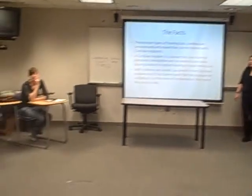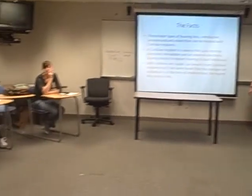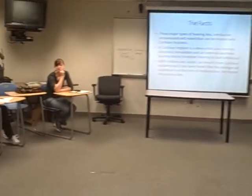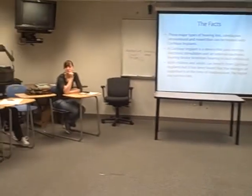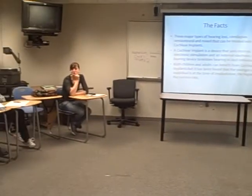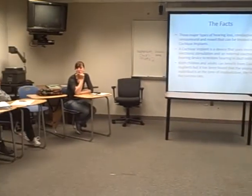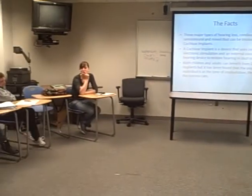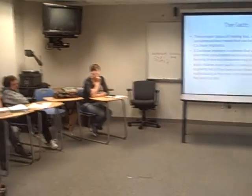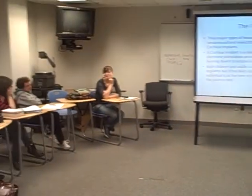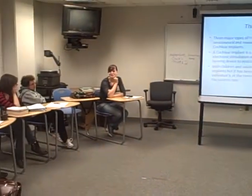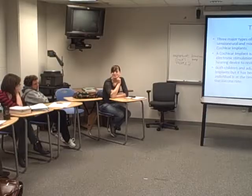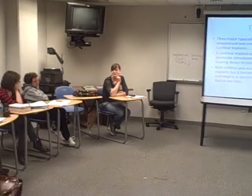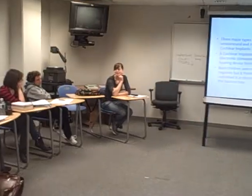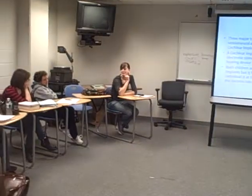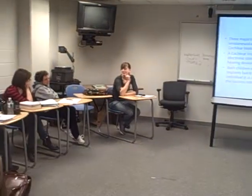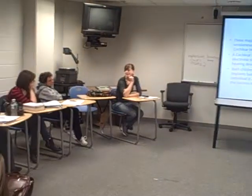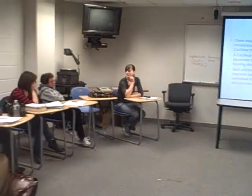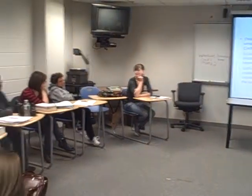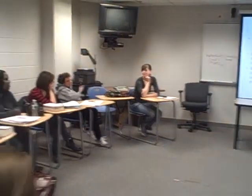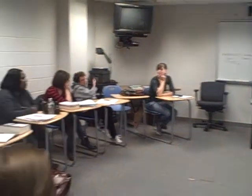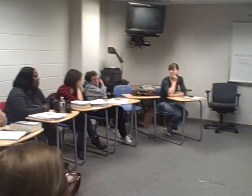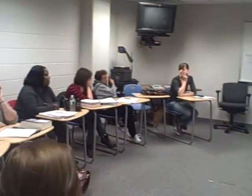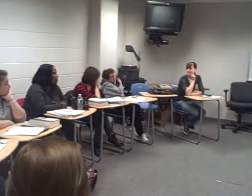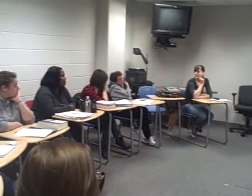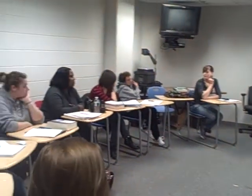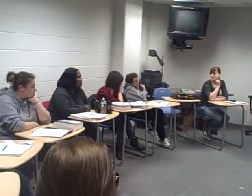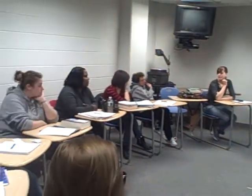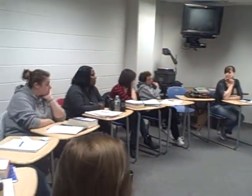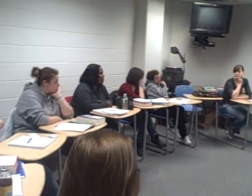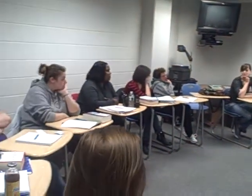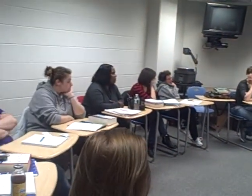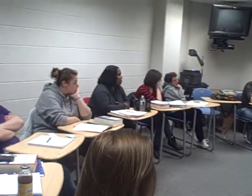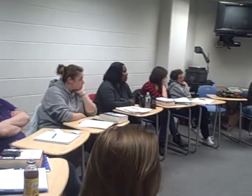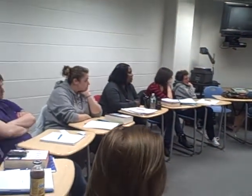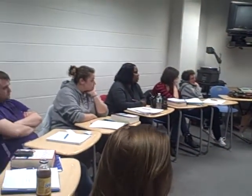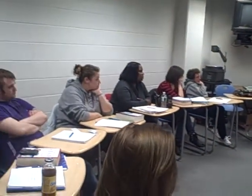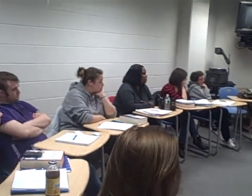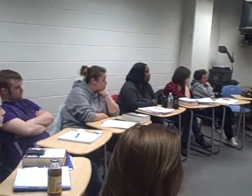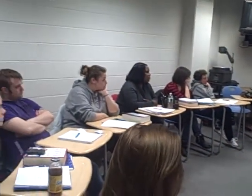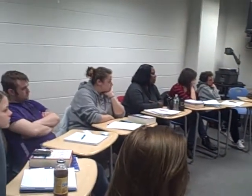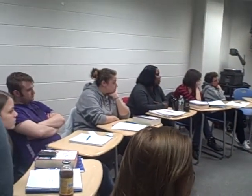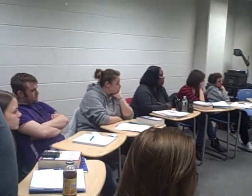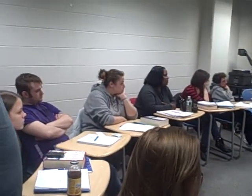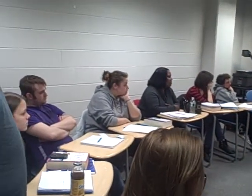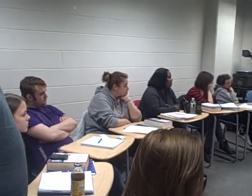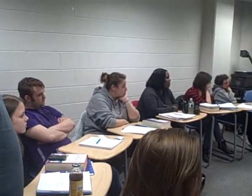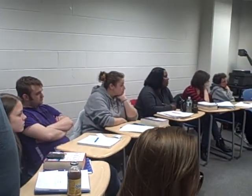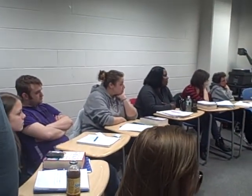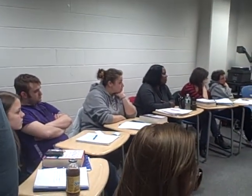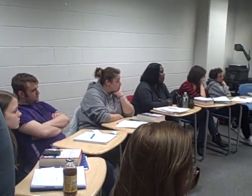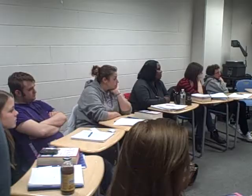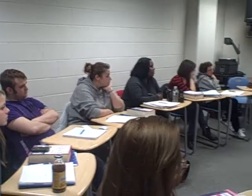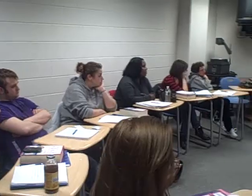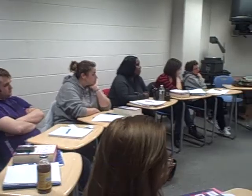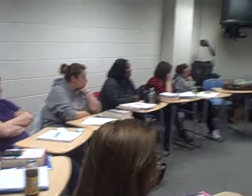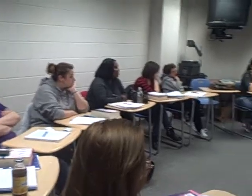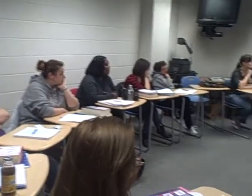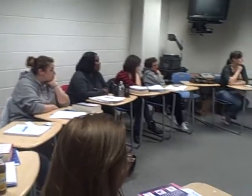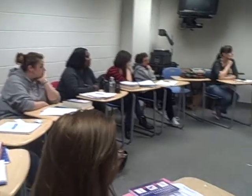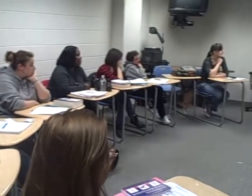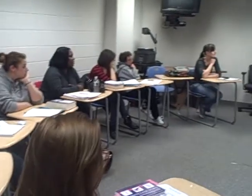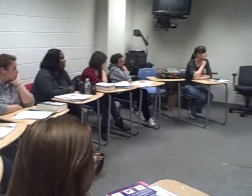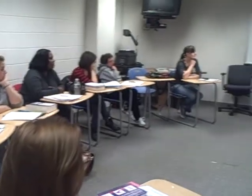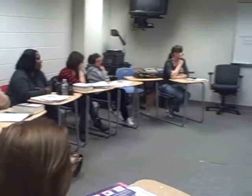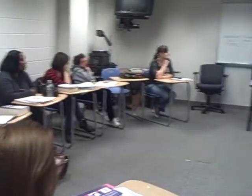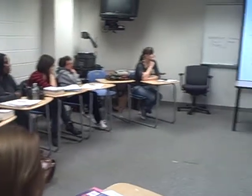thick? With the internal or the external? Internal. They're very thick. Like the rubber, the piece of rubber is probably, it's